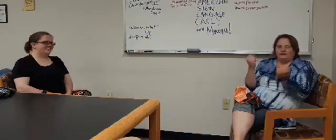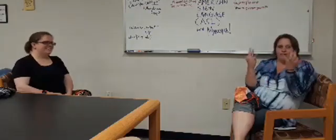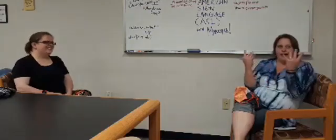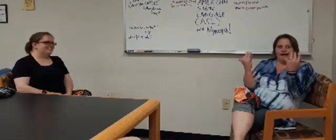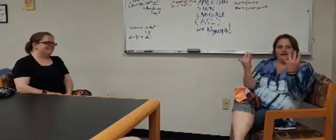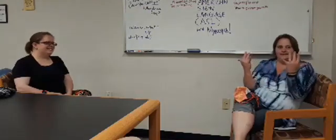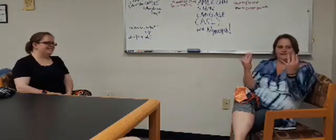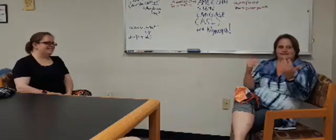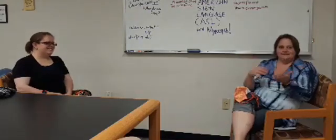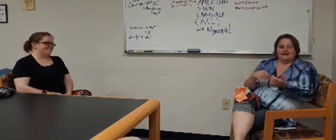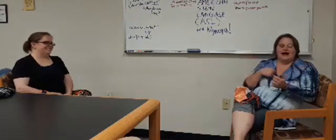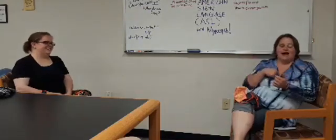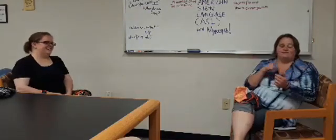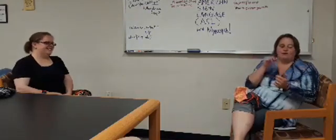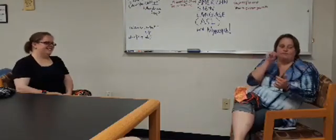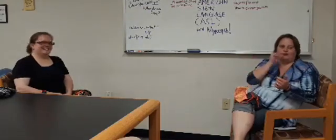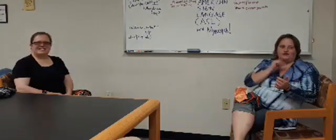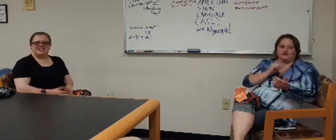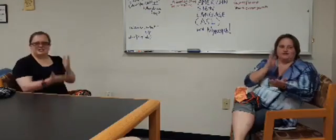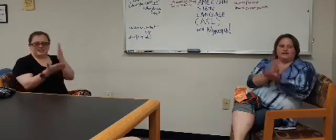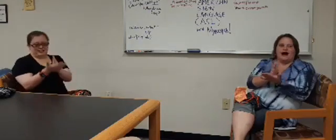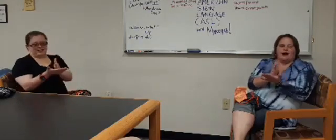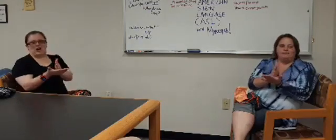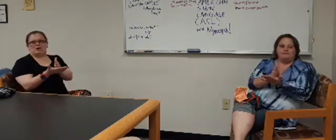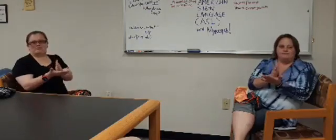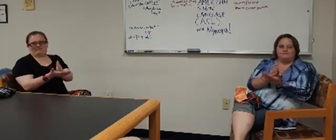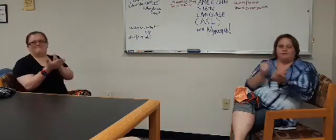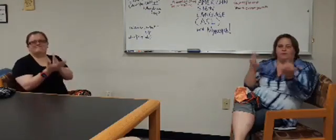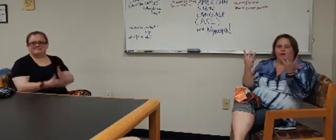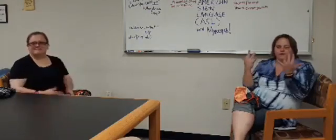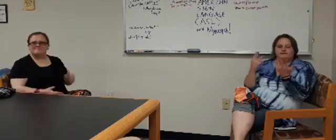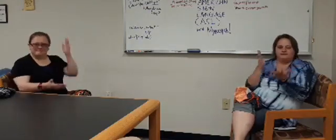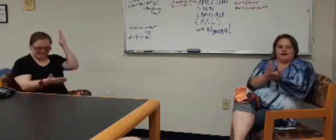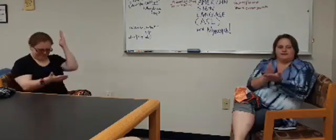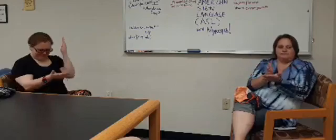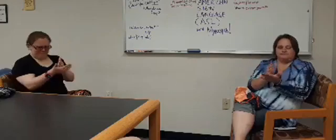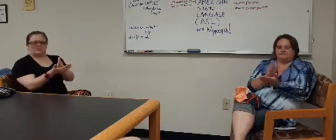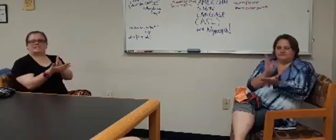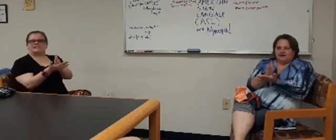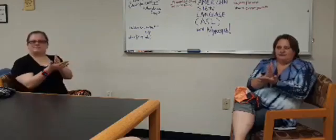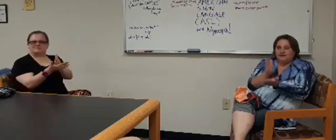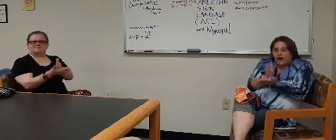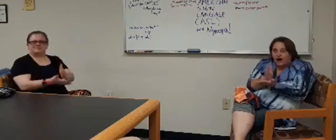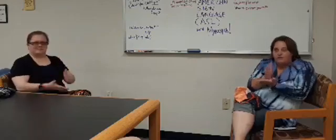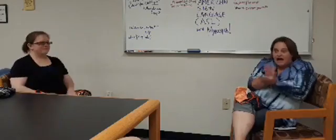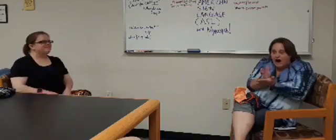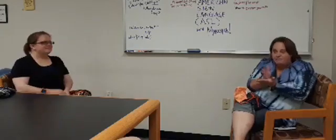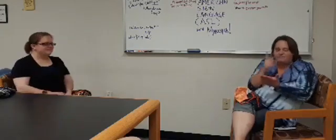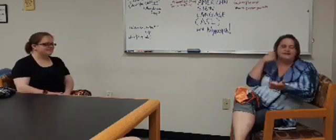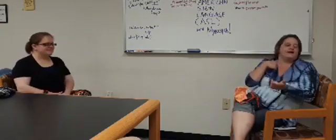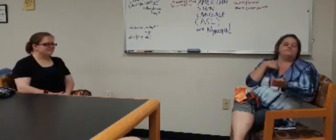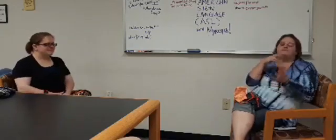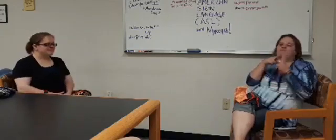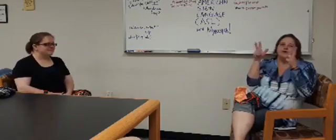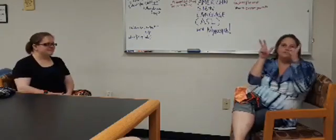wait. I have Oh, this no is picture. this is Stop. So is it just it's an abrupt Stop! Because Okay. I'm very